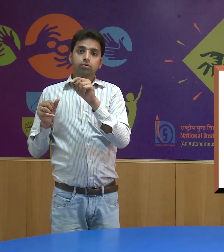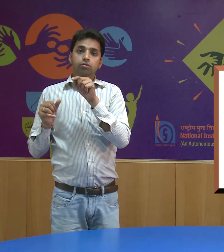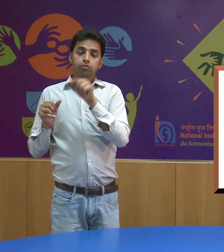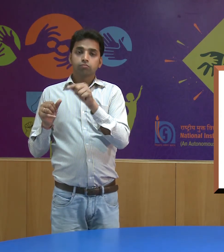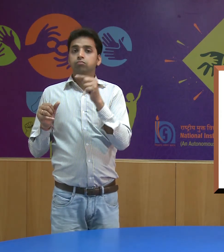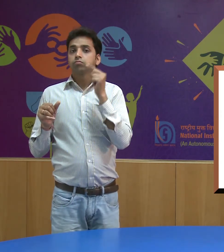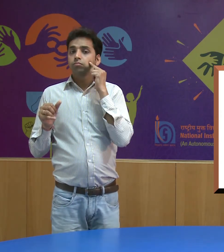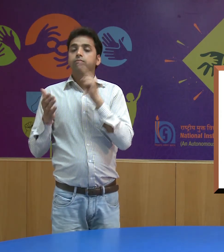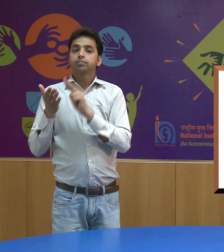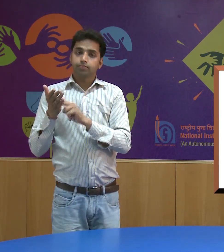www.nios.ac.in.